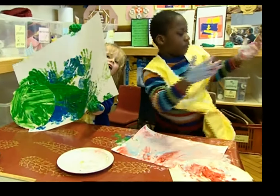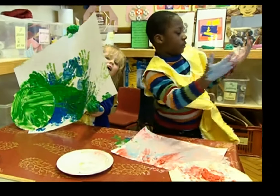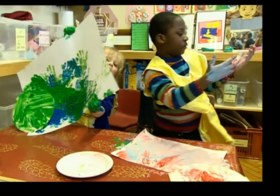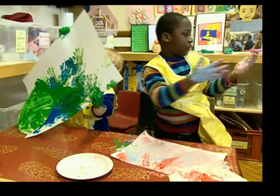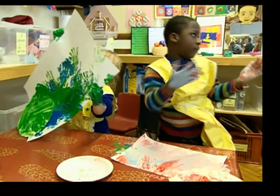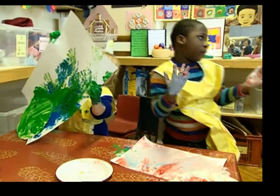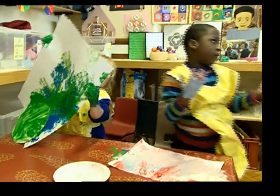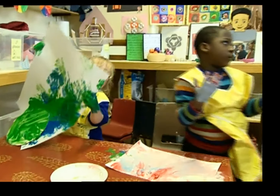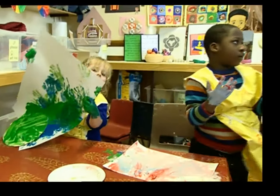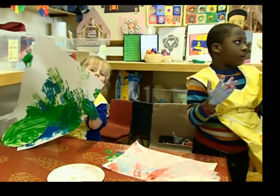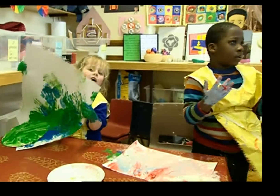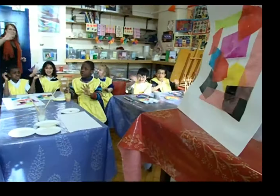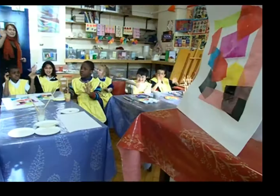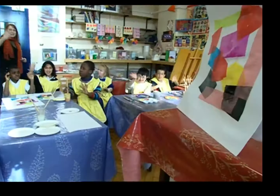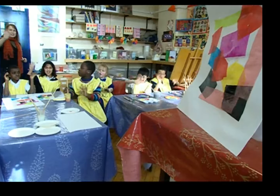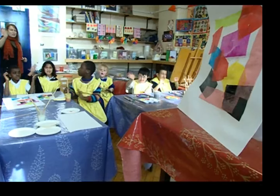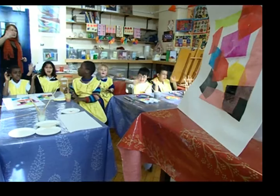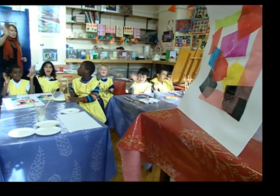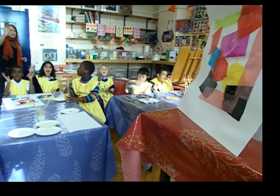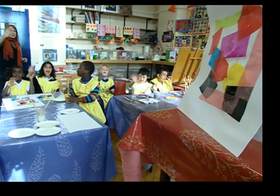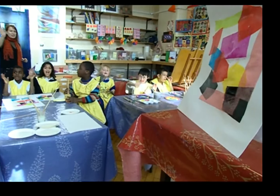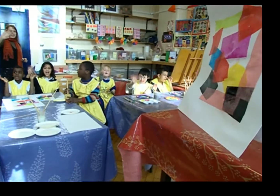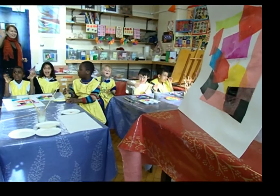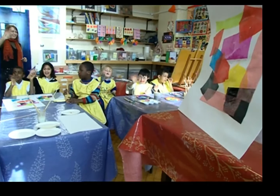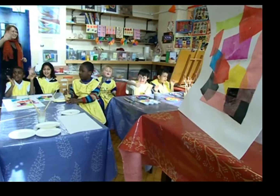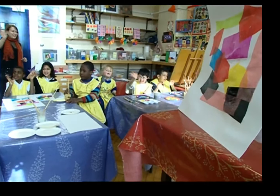Oh, very nice paintings.